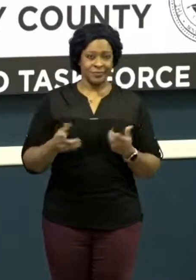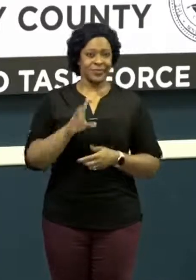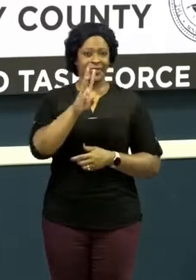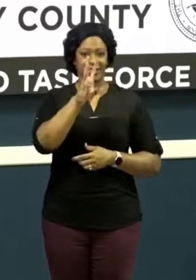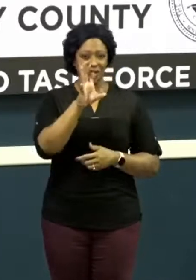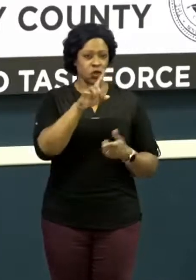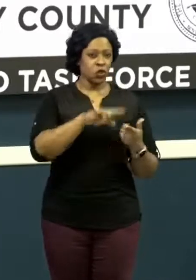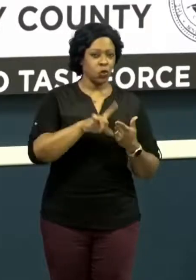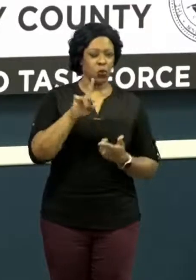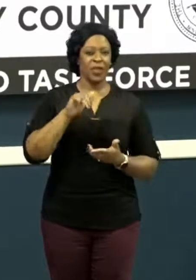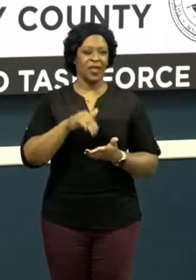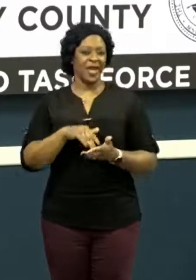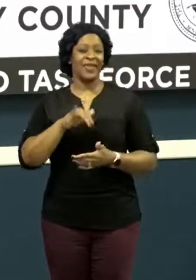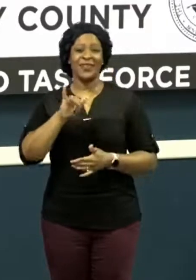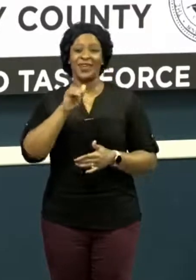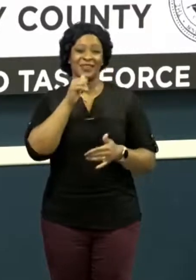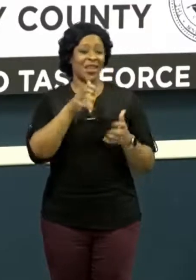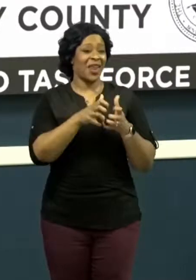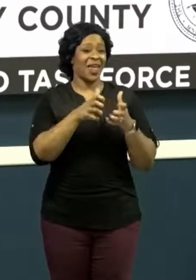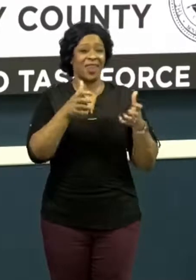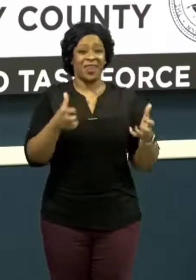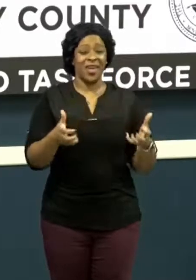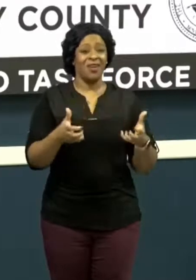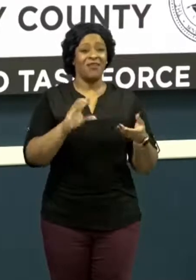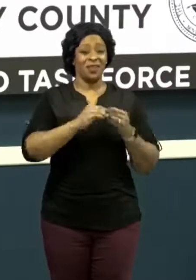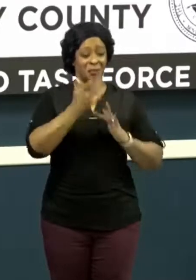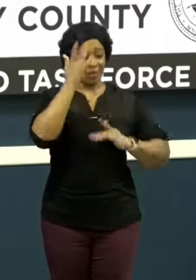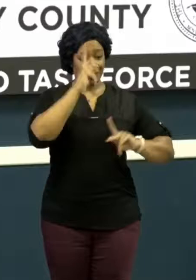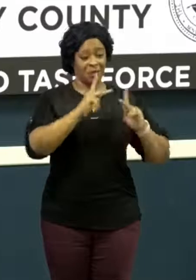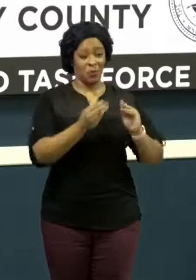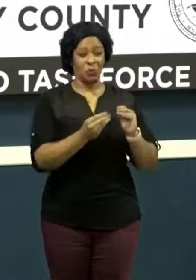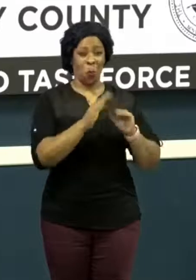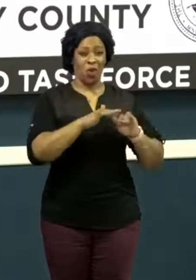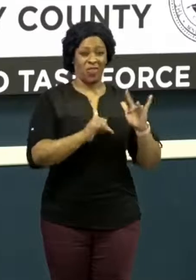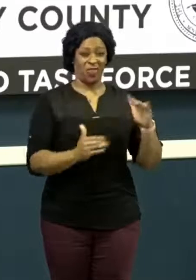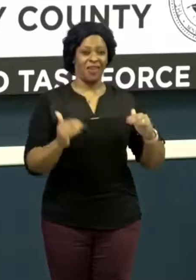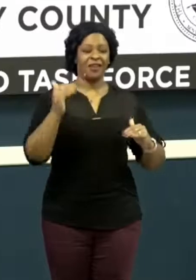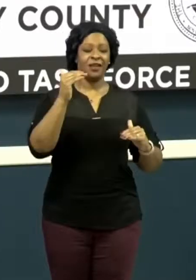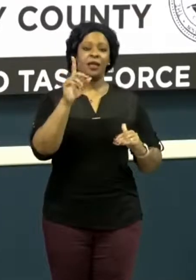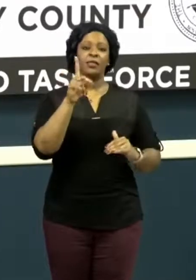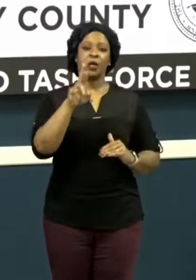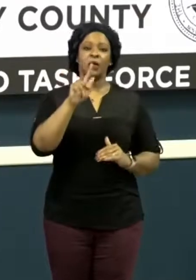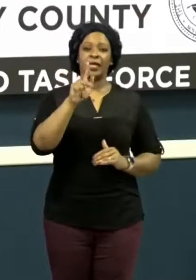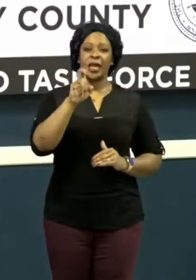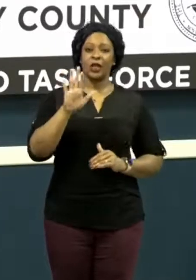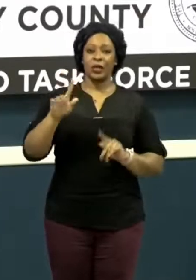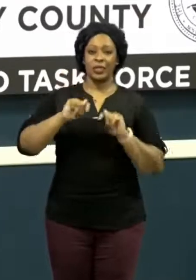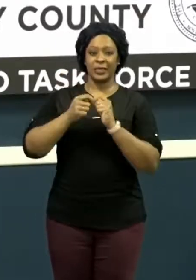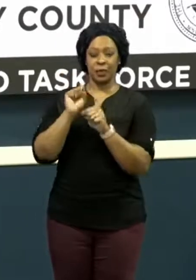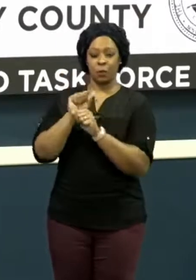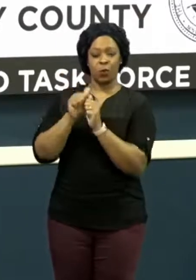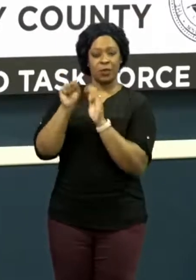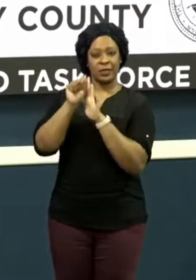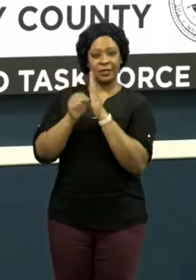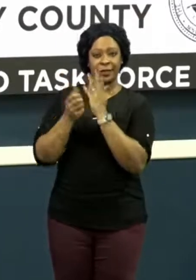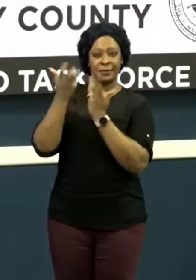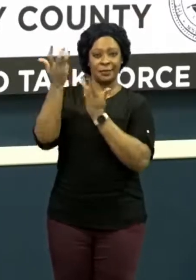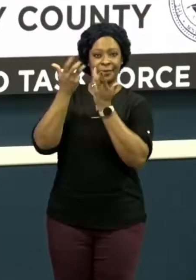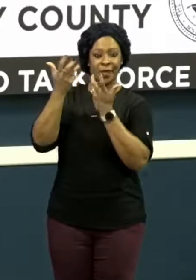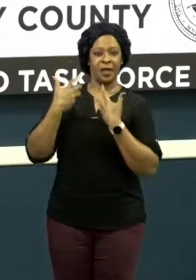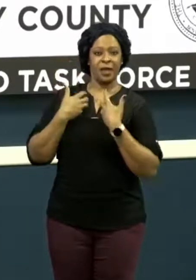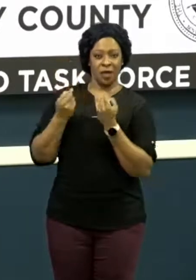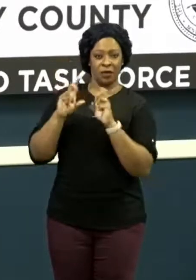to 1,000. That's not a lot for the number of sick people we have. Dr. Taylor and her team are working with the State Department of